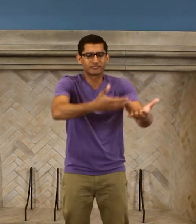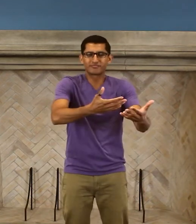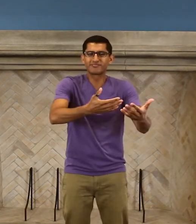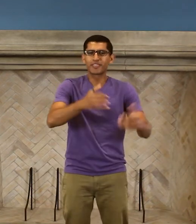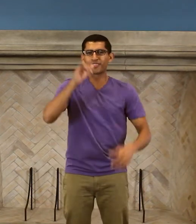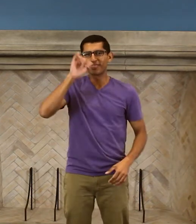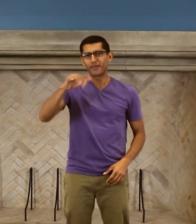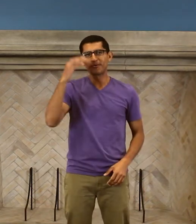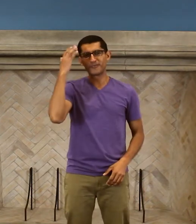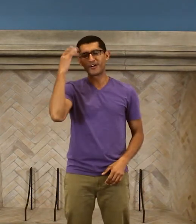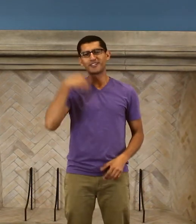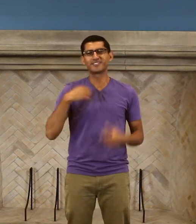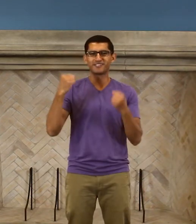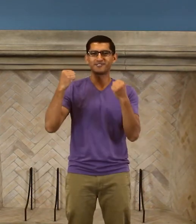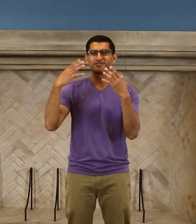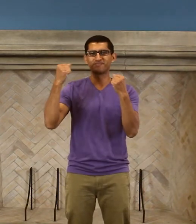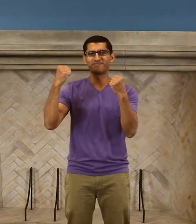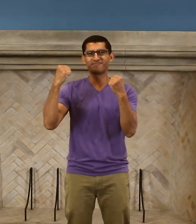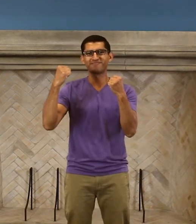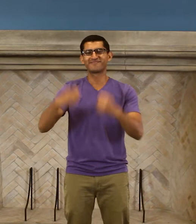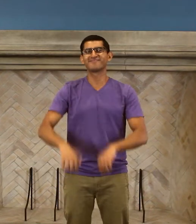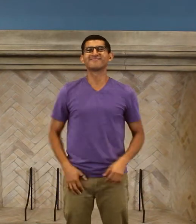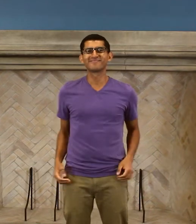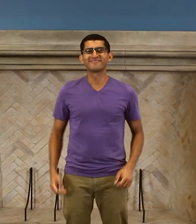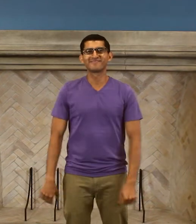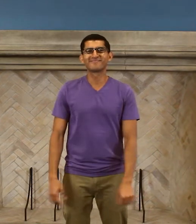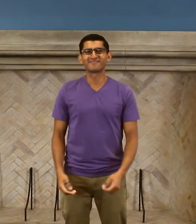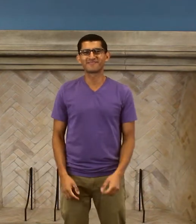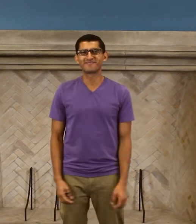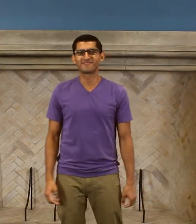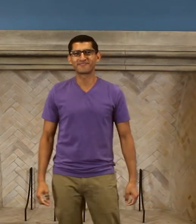comfortable sharing my experiences. That's why I sign.